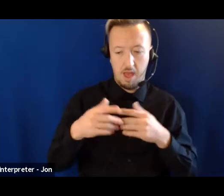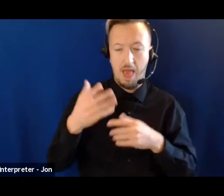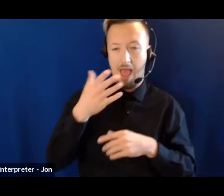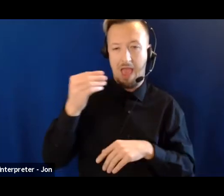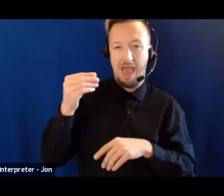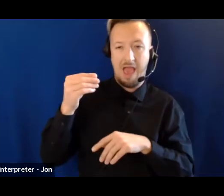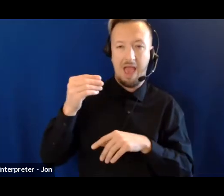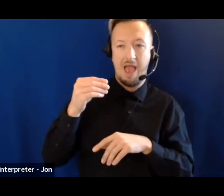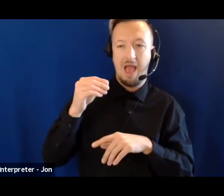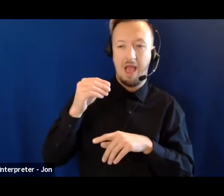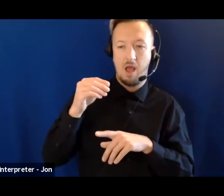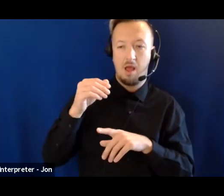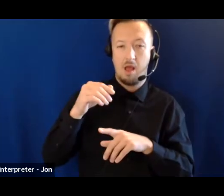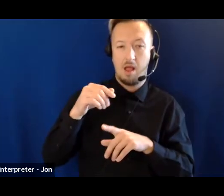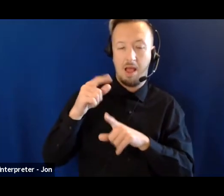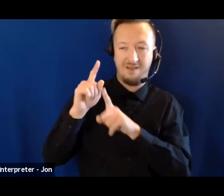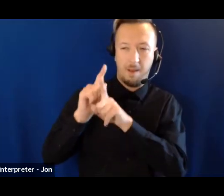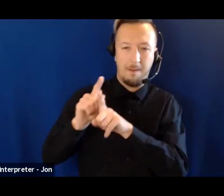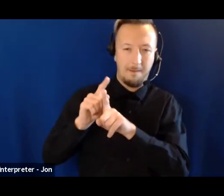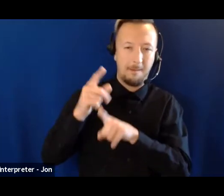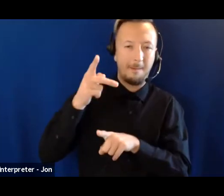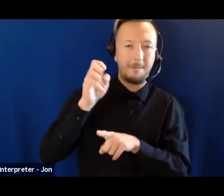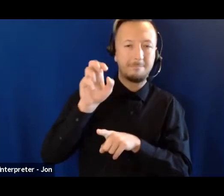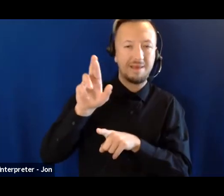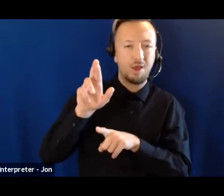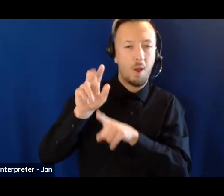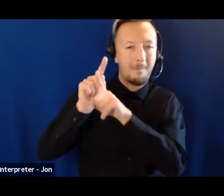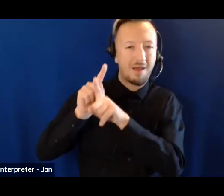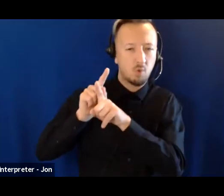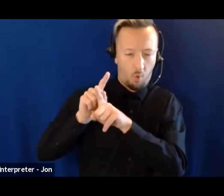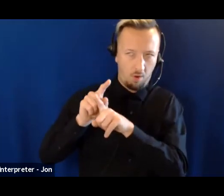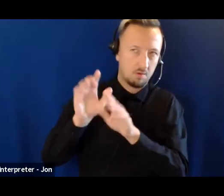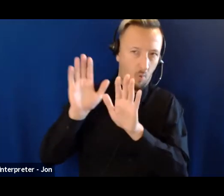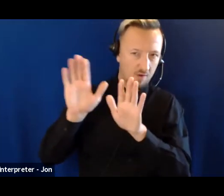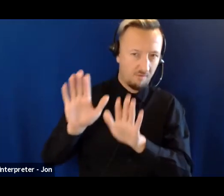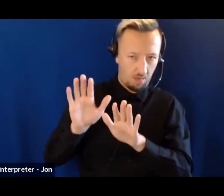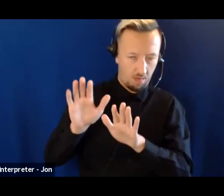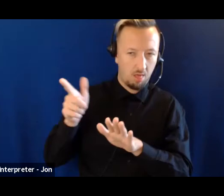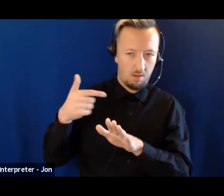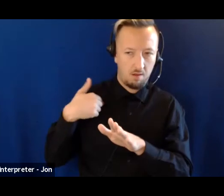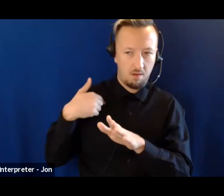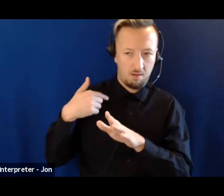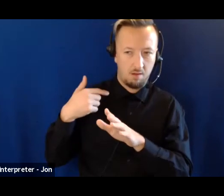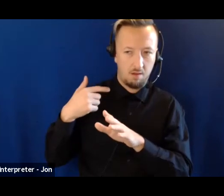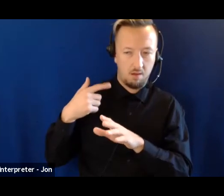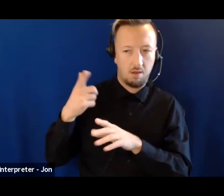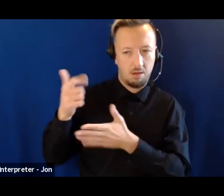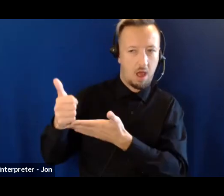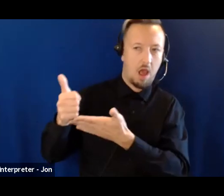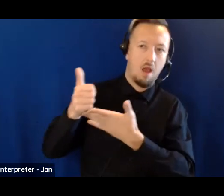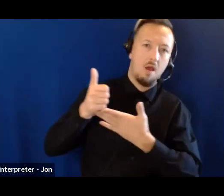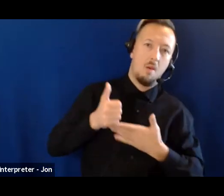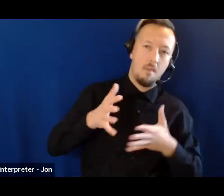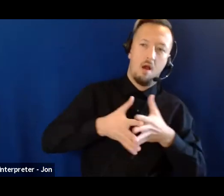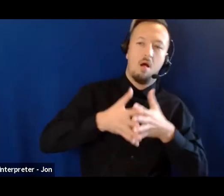through April, so I highly recommend that program. She helped me a lot with learning